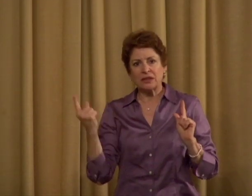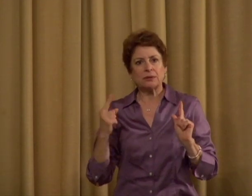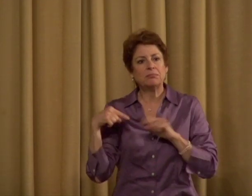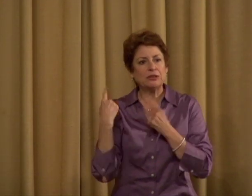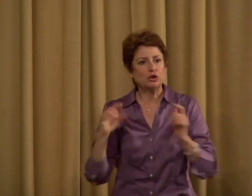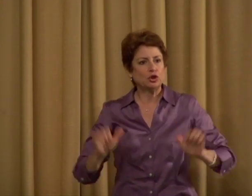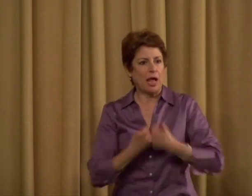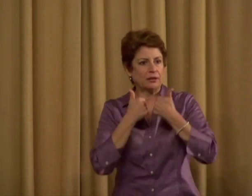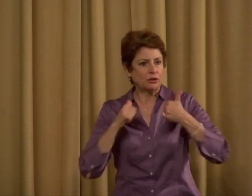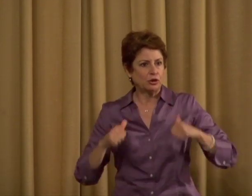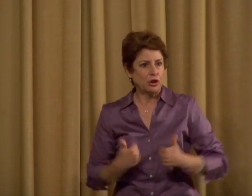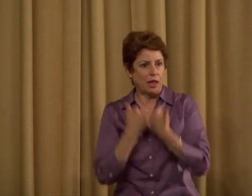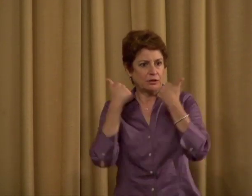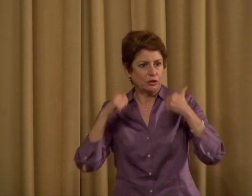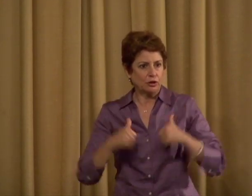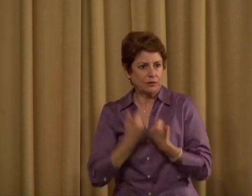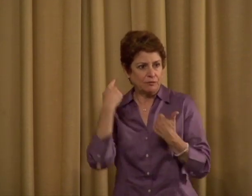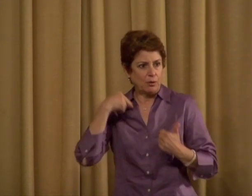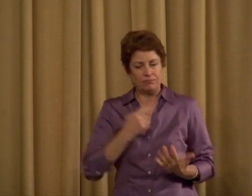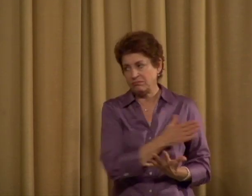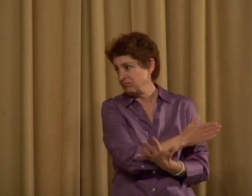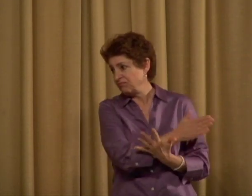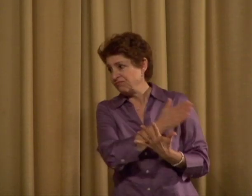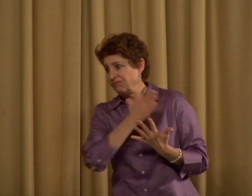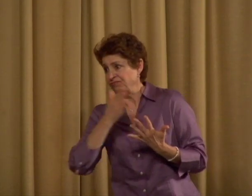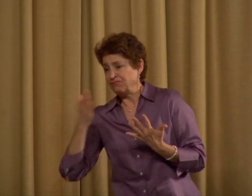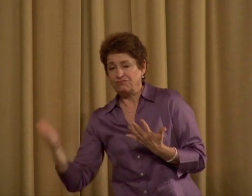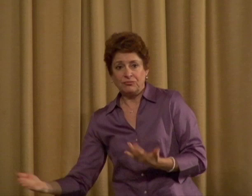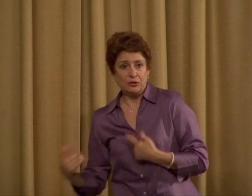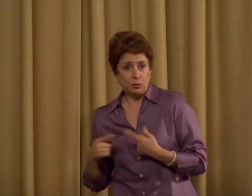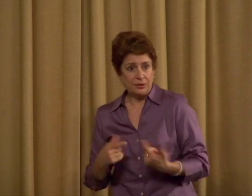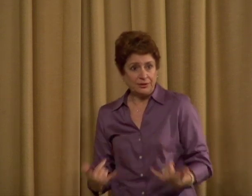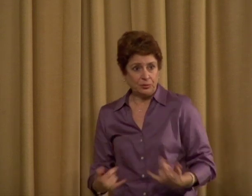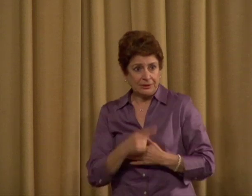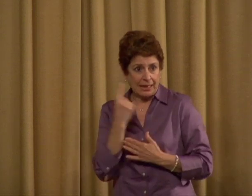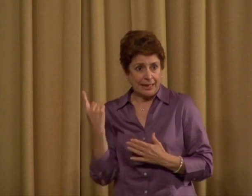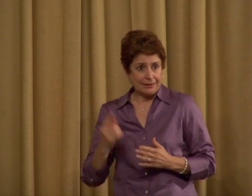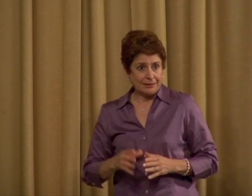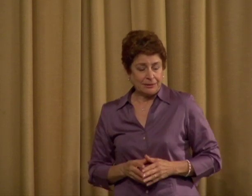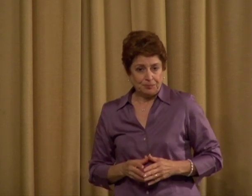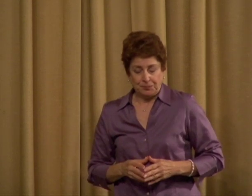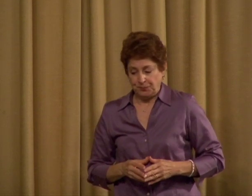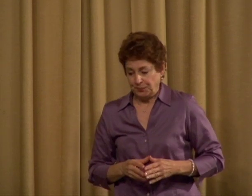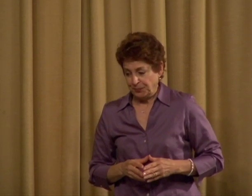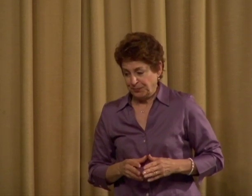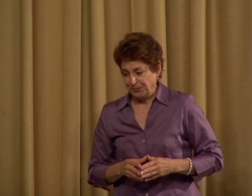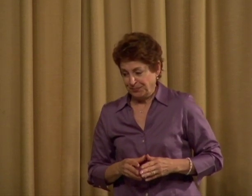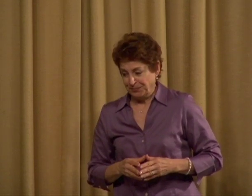that. So historically that has always been a challenge for me, the equal access, even to this day.